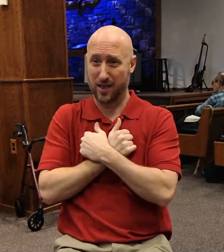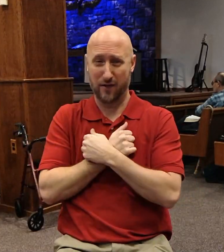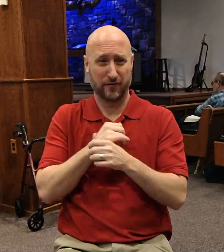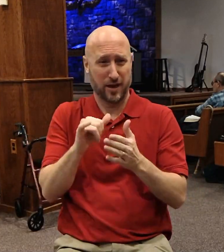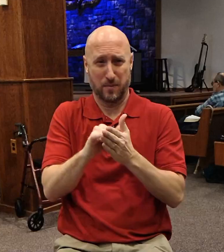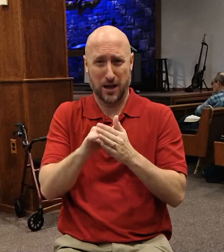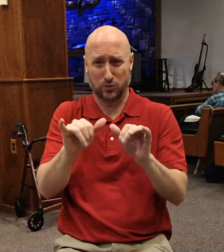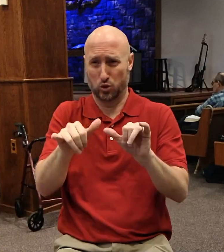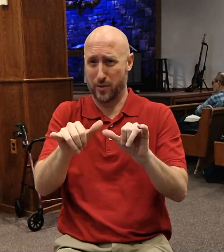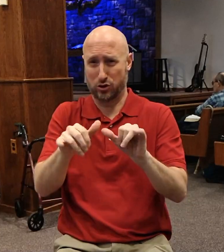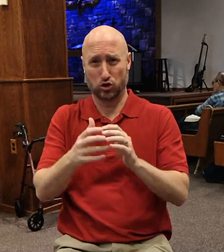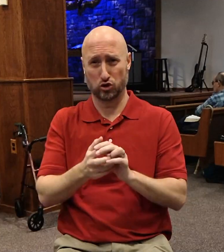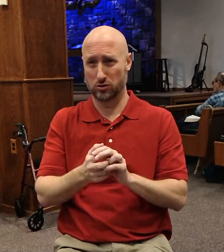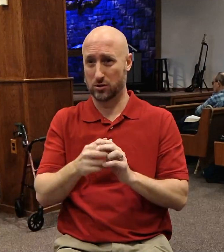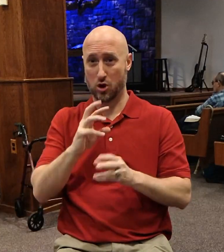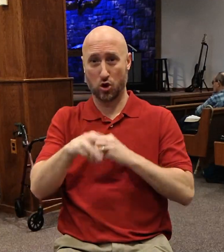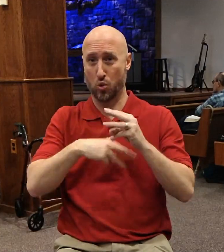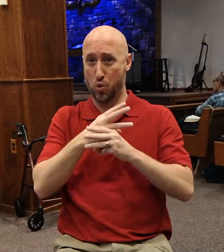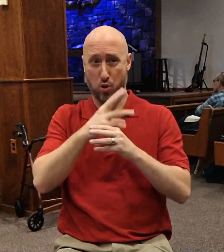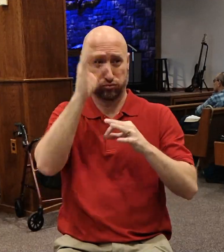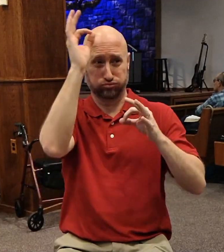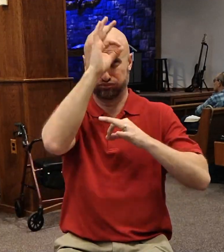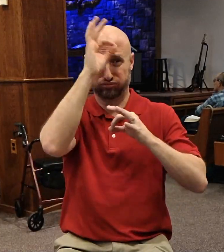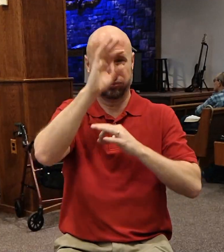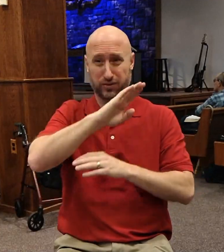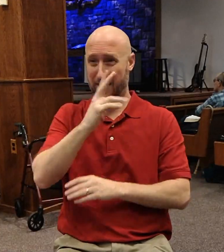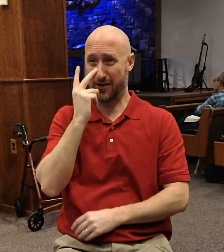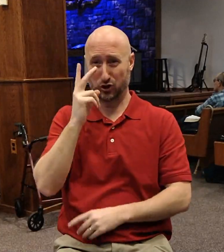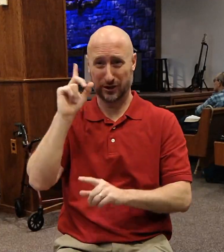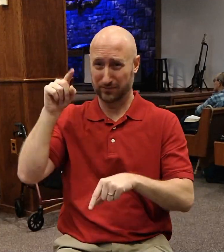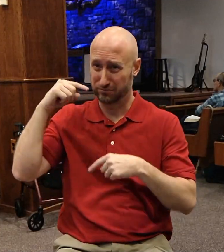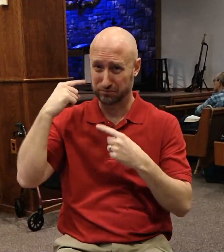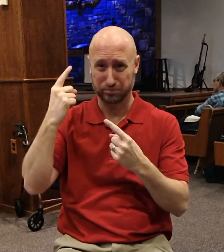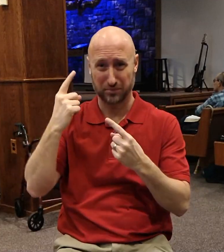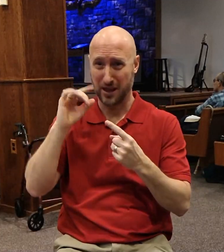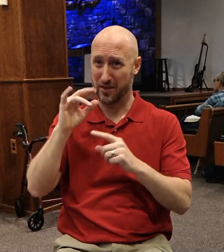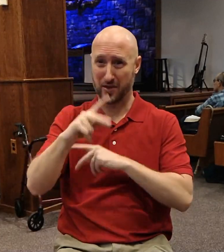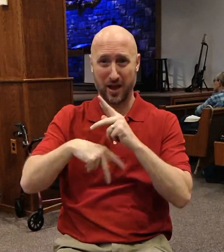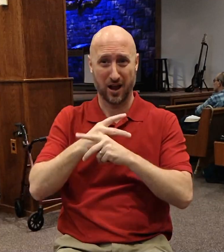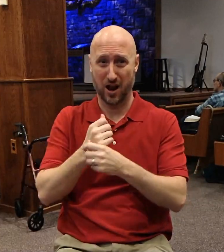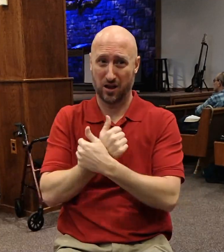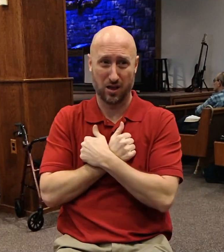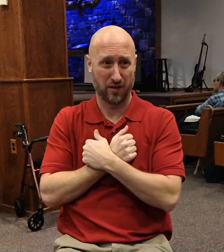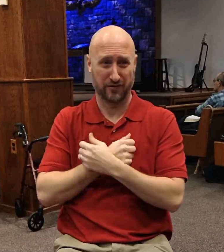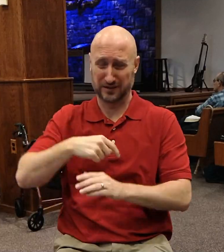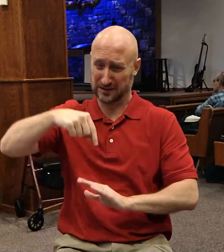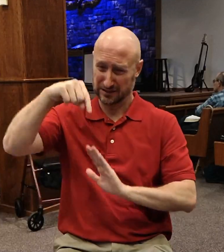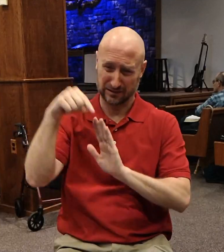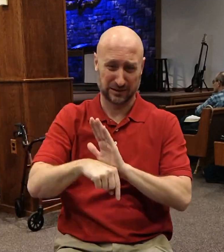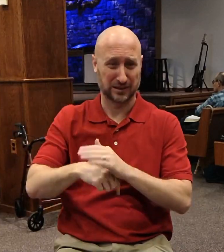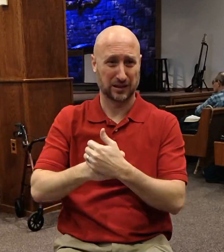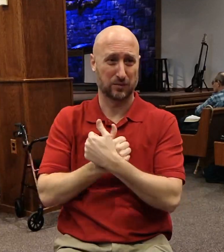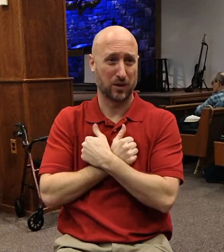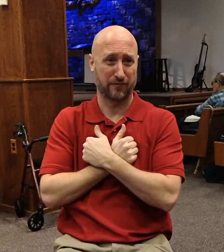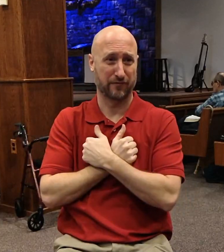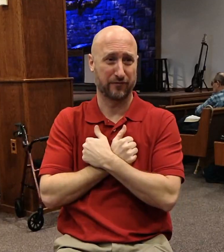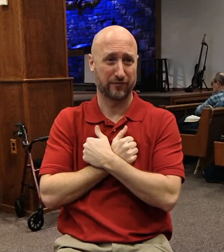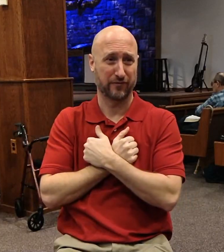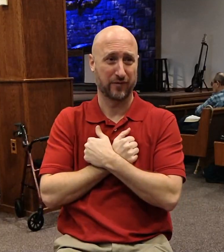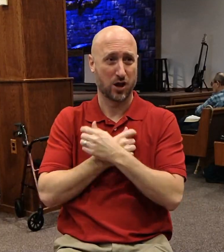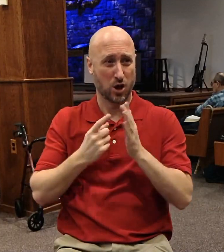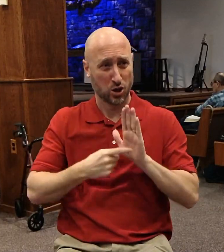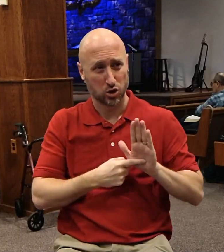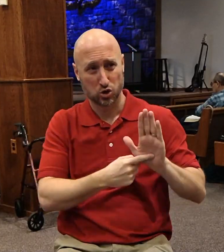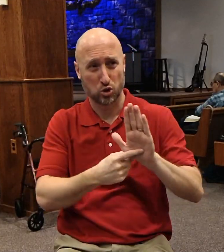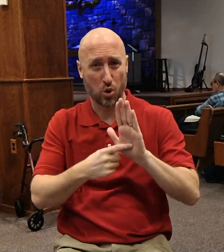had never known. The world had never seen in its existence in time and eternity the love that was demonstrated